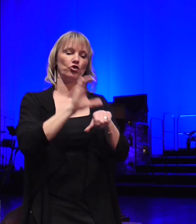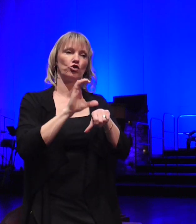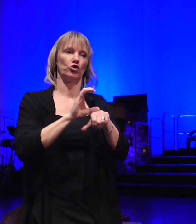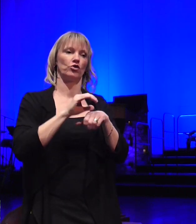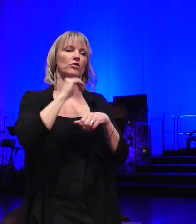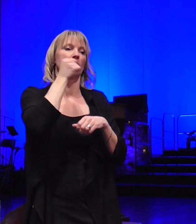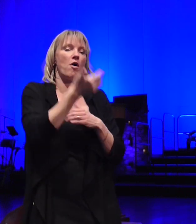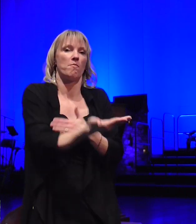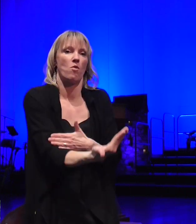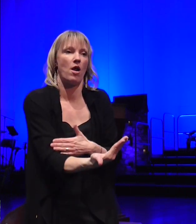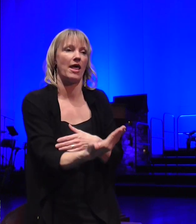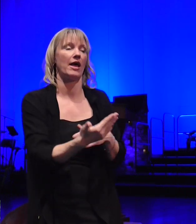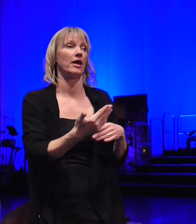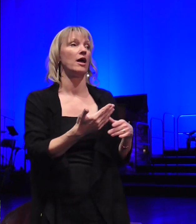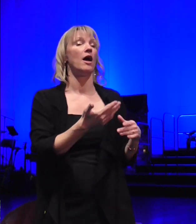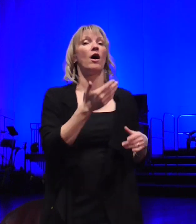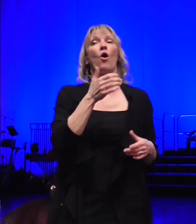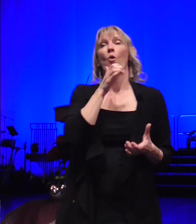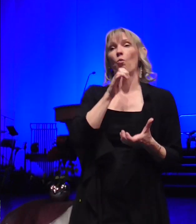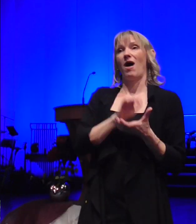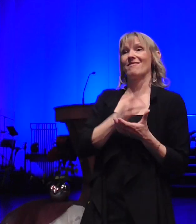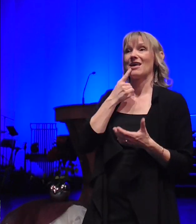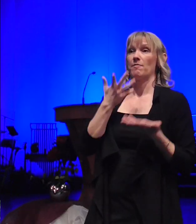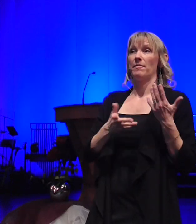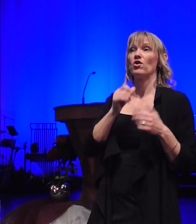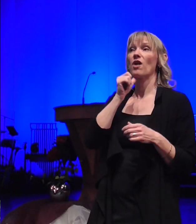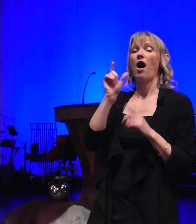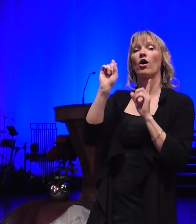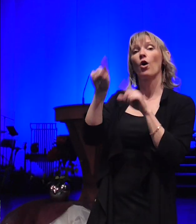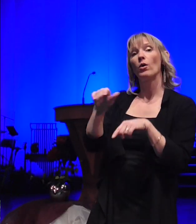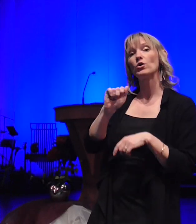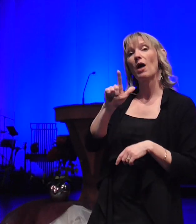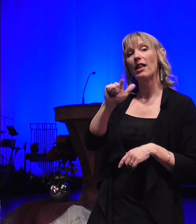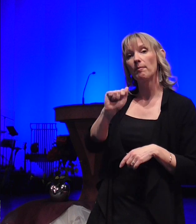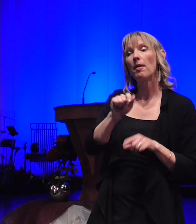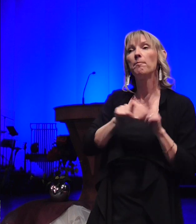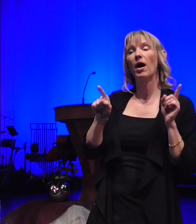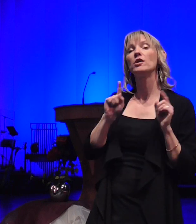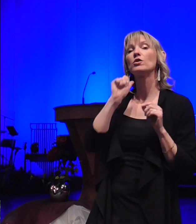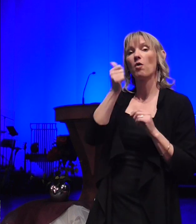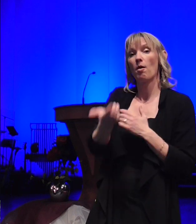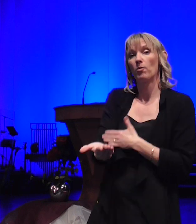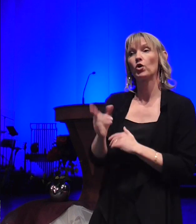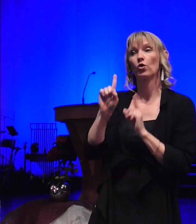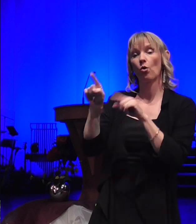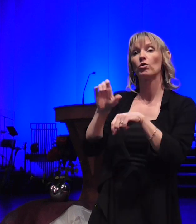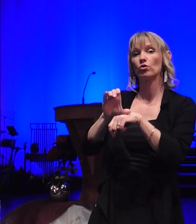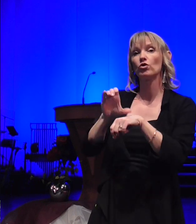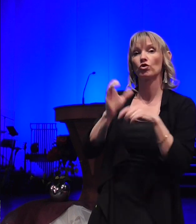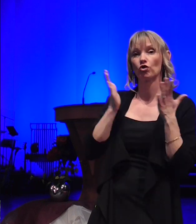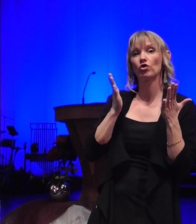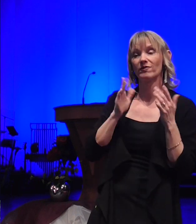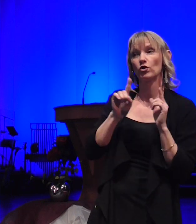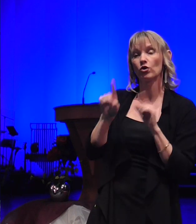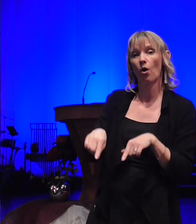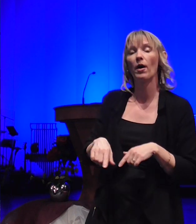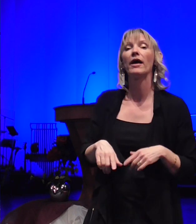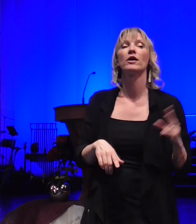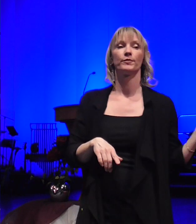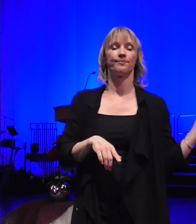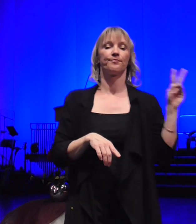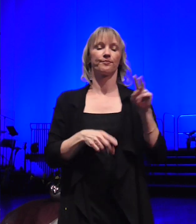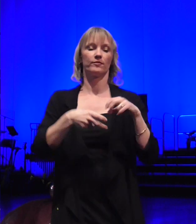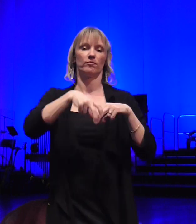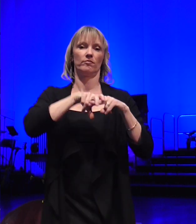and she says to Clarence, you may not be going to Montgomery, Alabama, but you are going to that church service tomorrow morning. And they come in, and there's